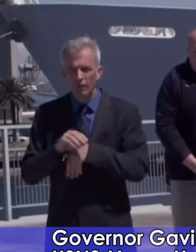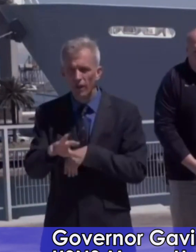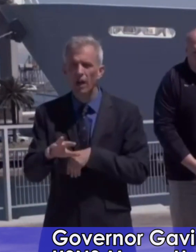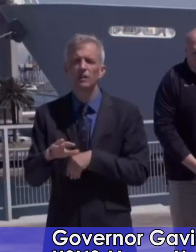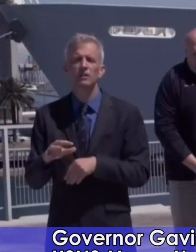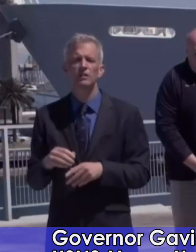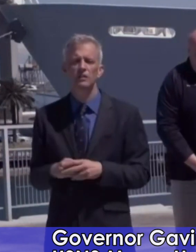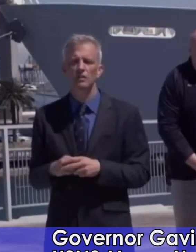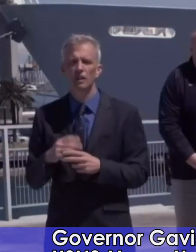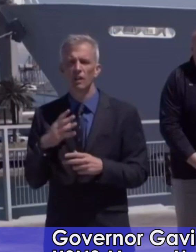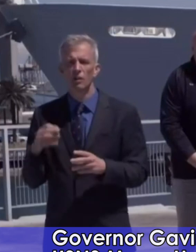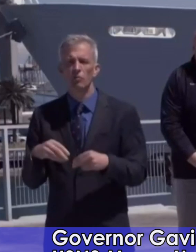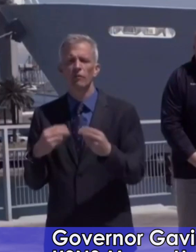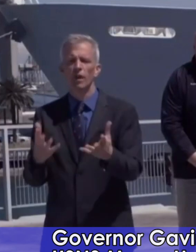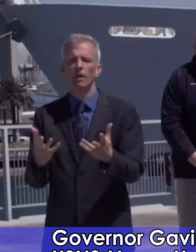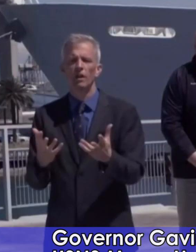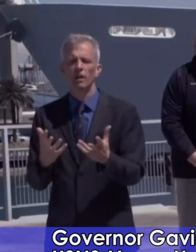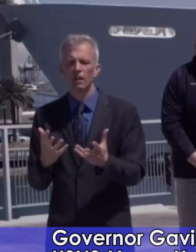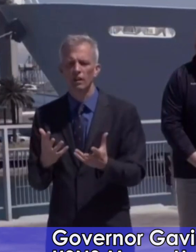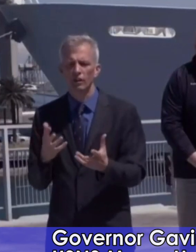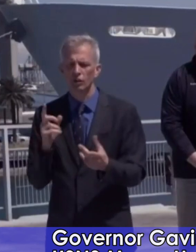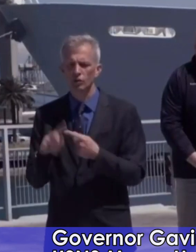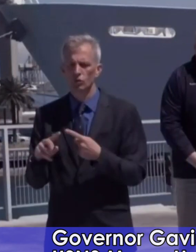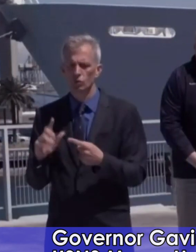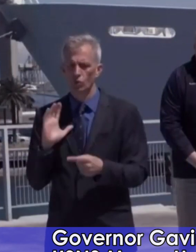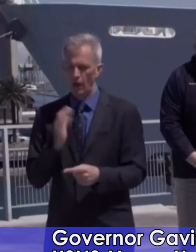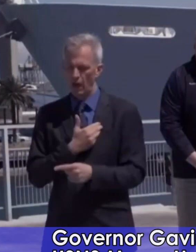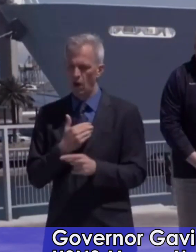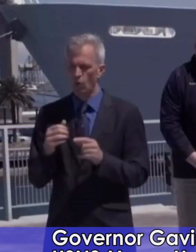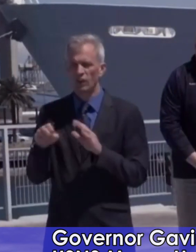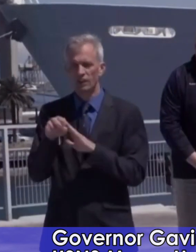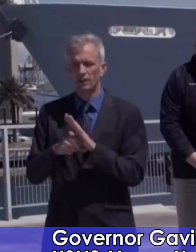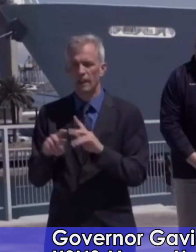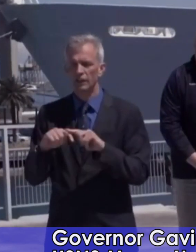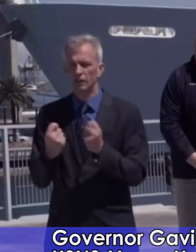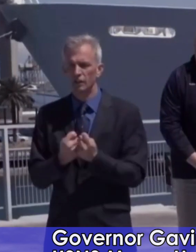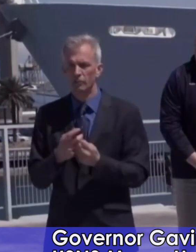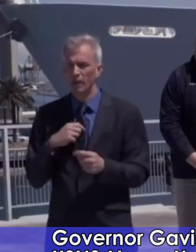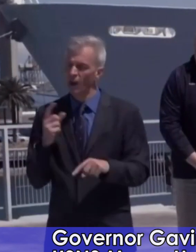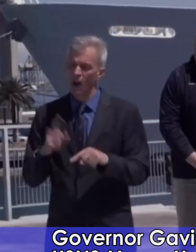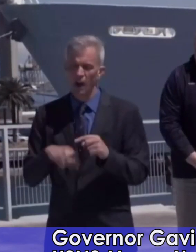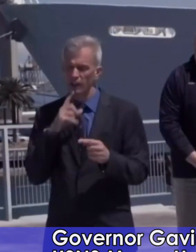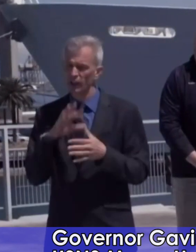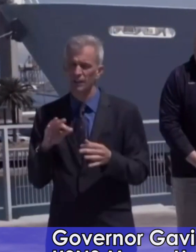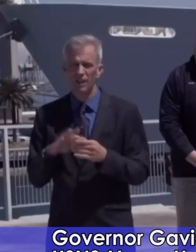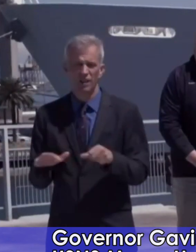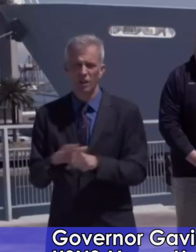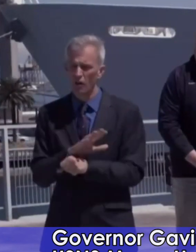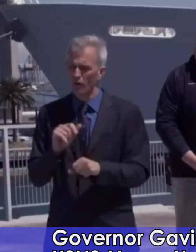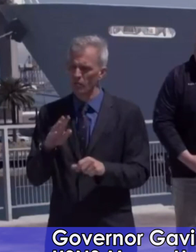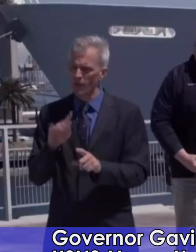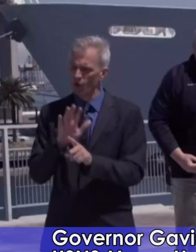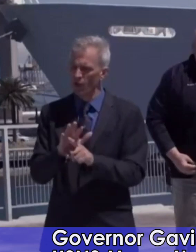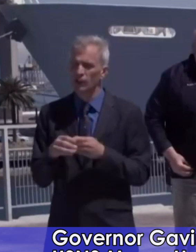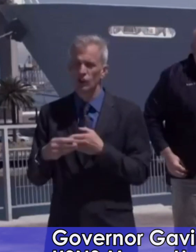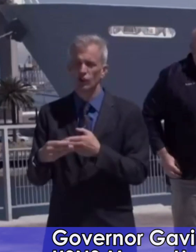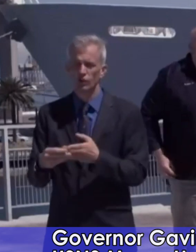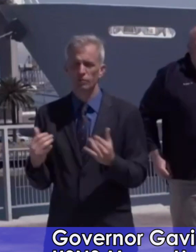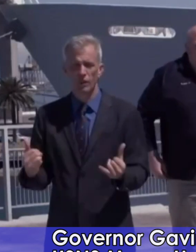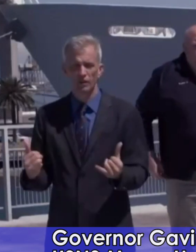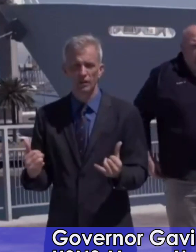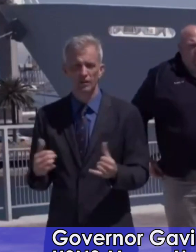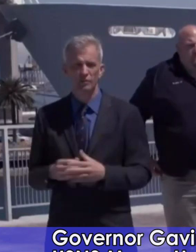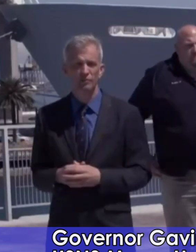counsel, and providing that to our team in real time. And I cannot say enough about his leadership at this moment